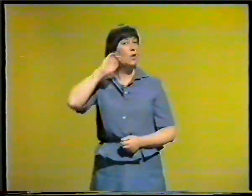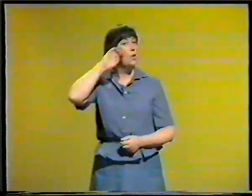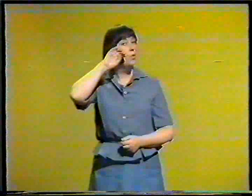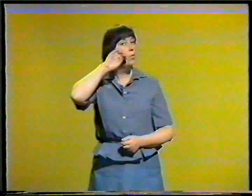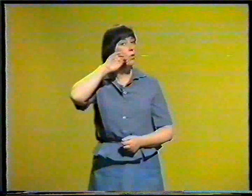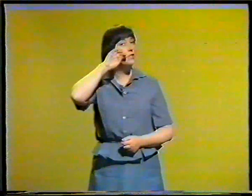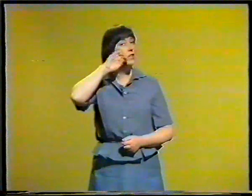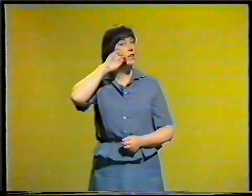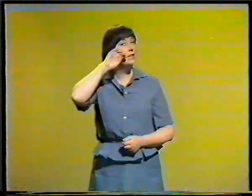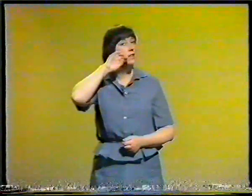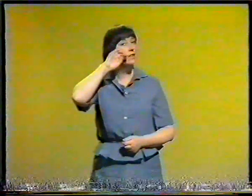Water.